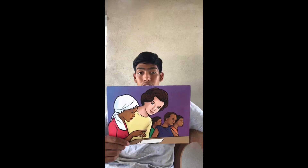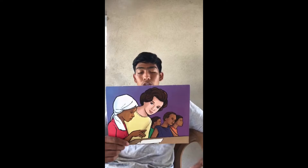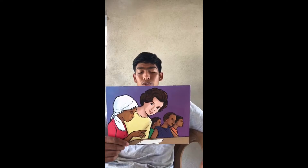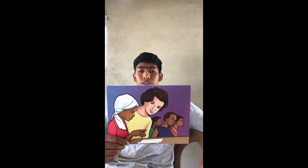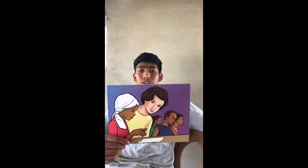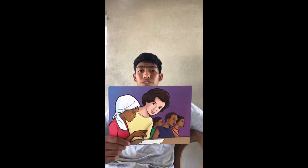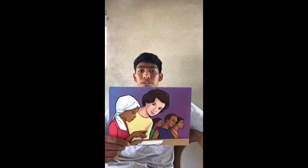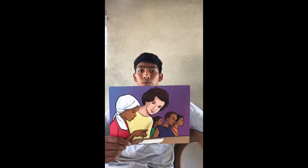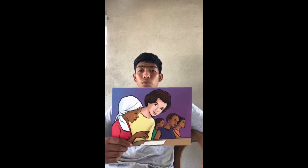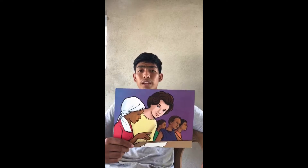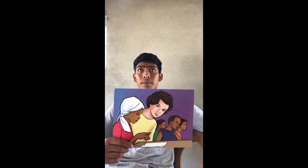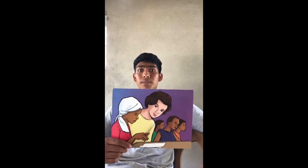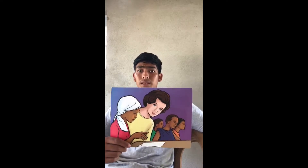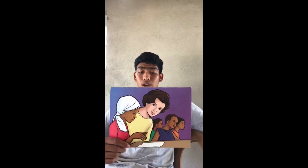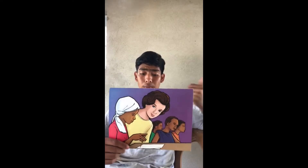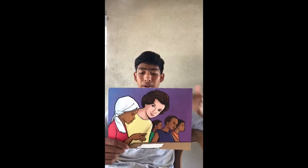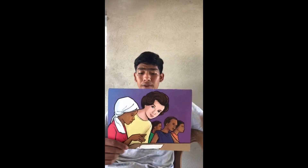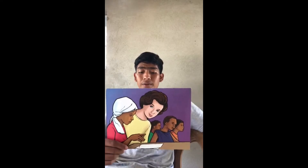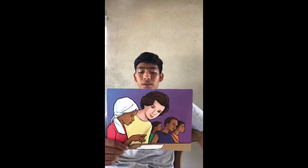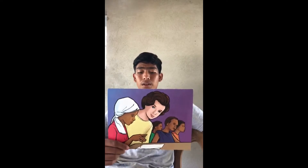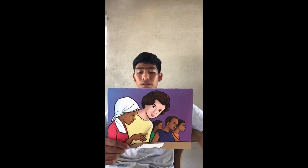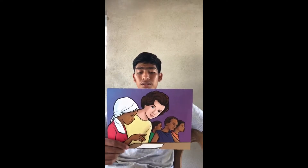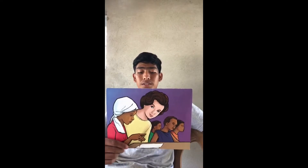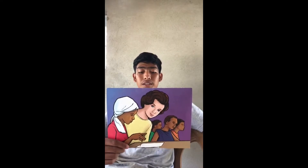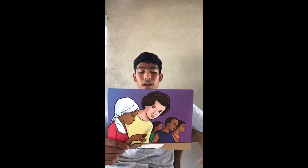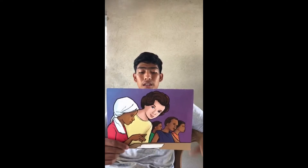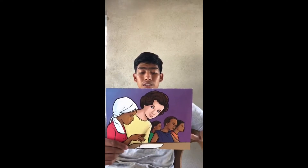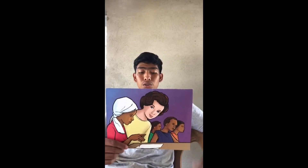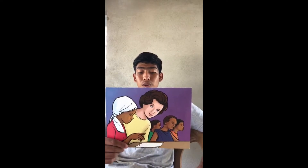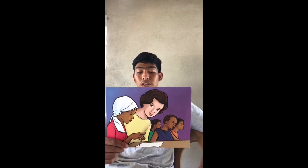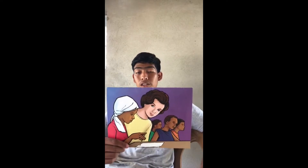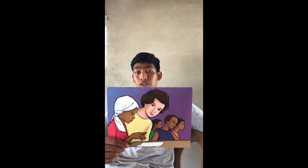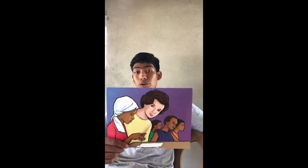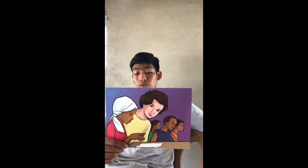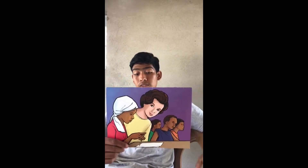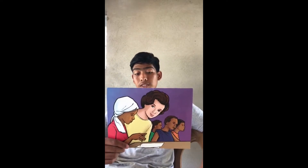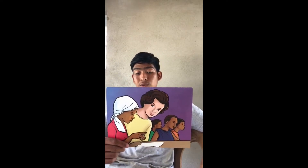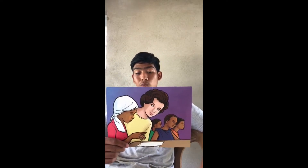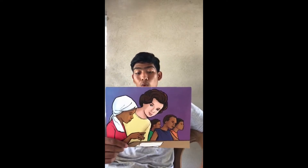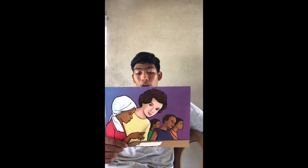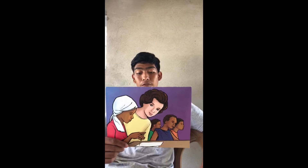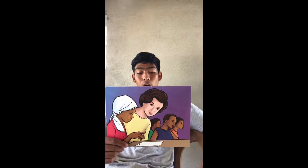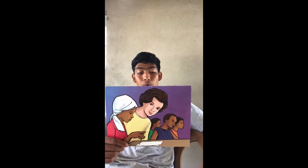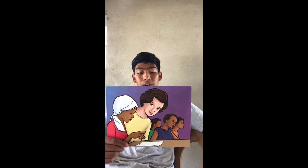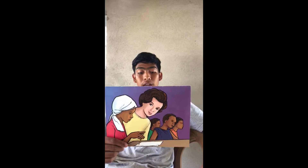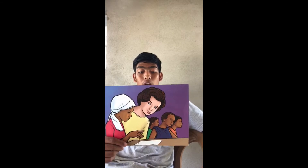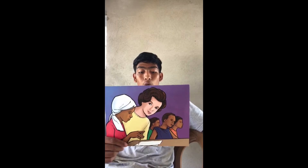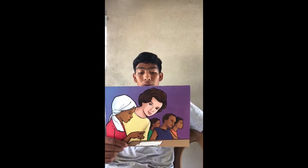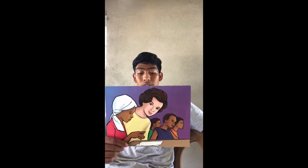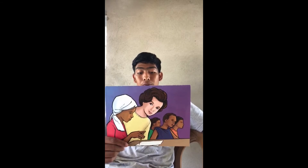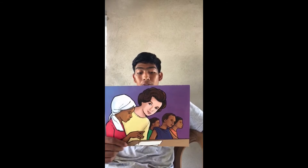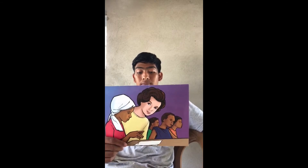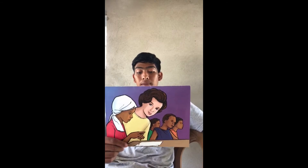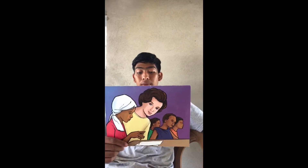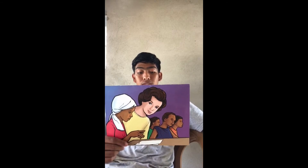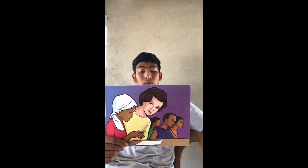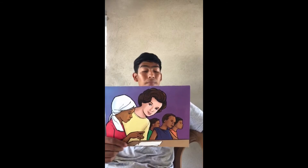So the teacher told Titi, come here, she said kindly. Slowly the little girl Titi walked forward and awkwardly grabs the pencil and